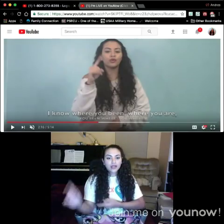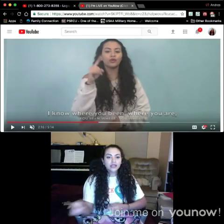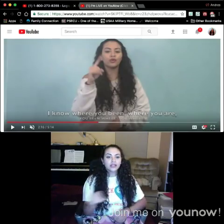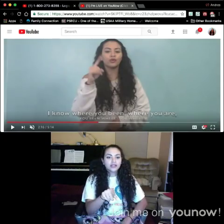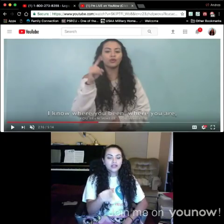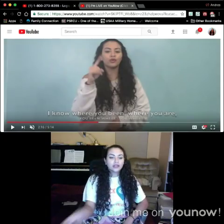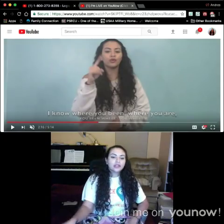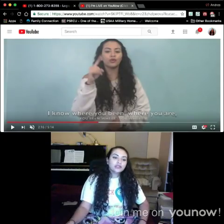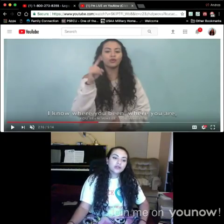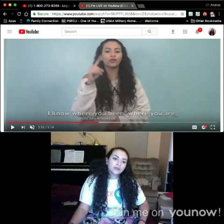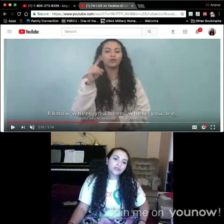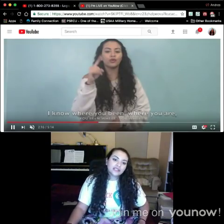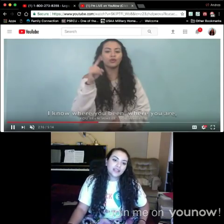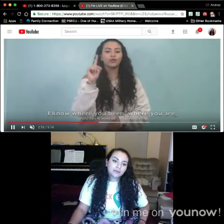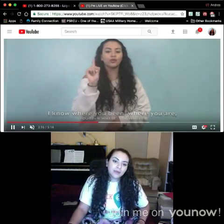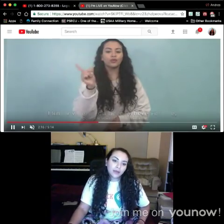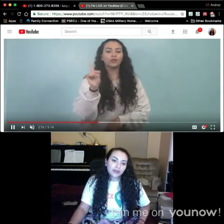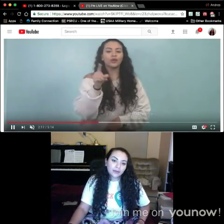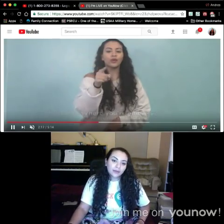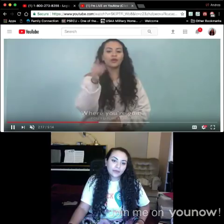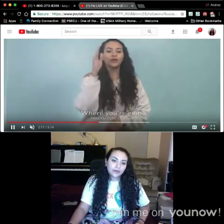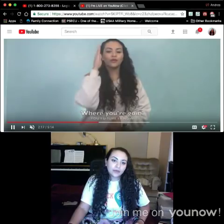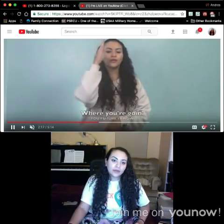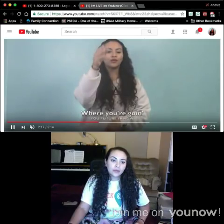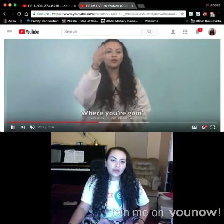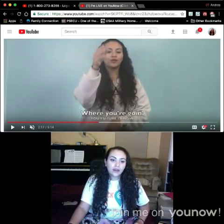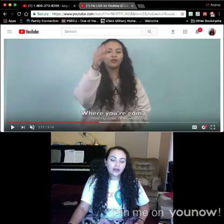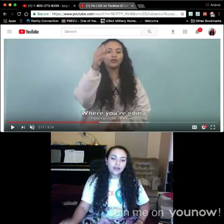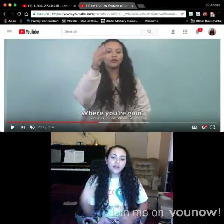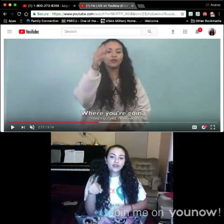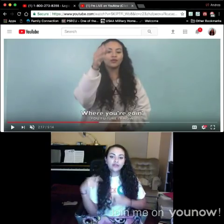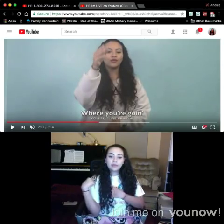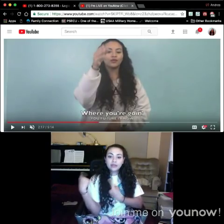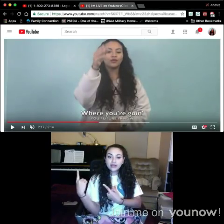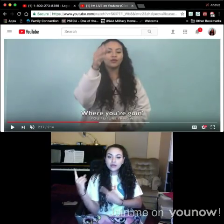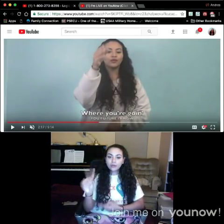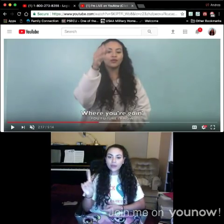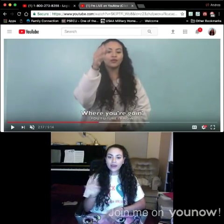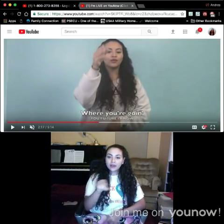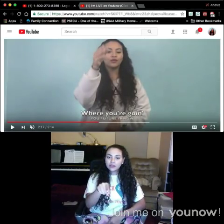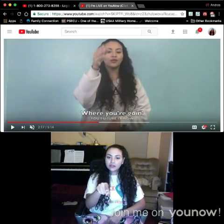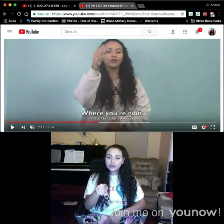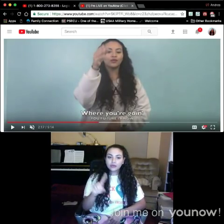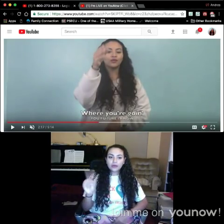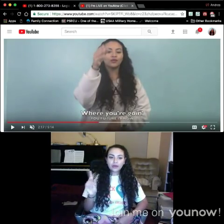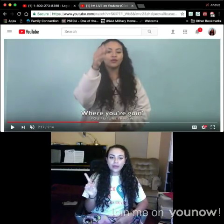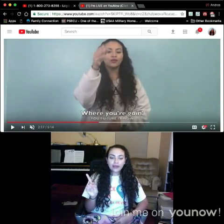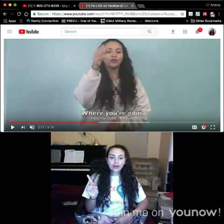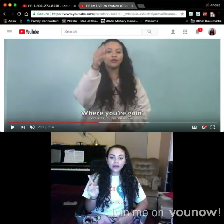where, almost the same, not quite though. You where, you've been where,